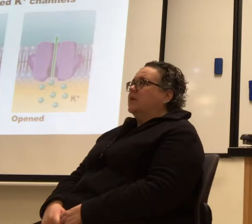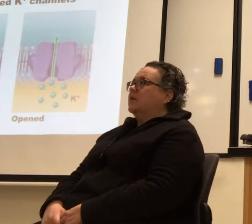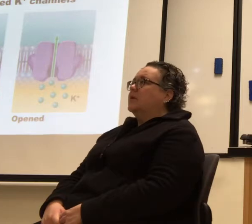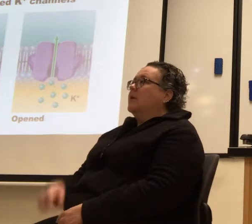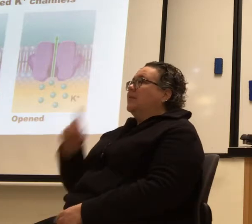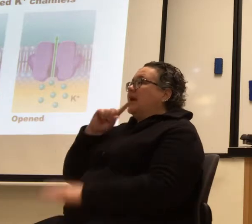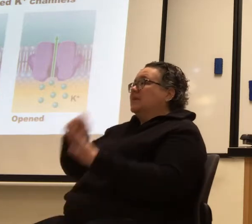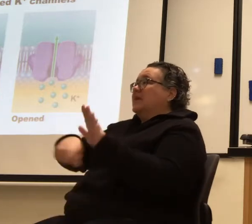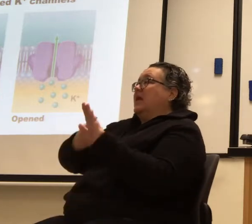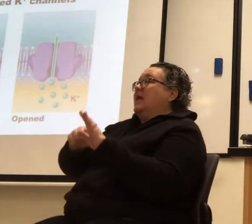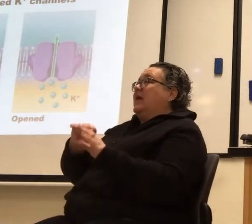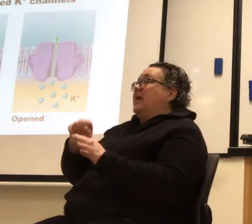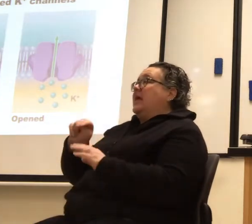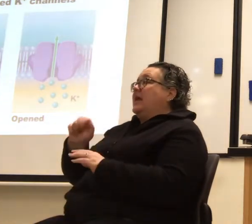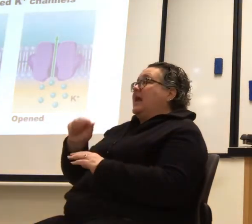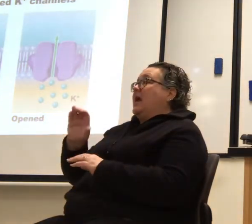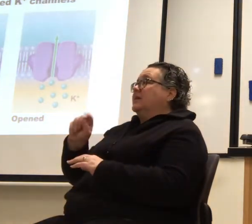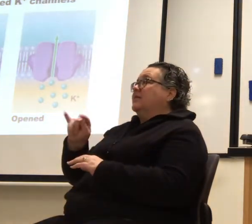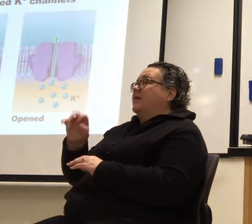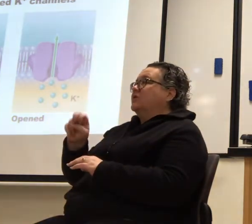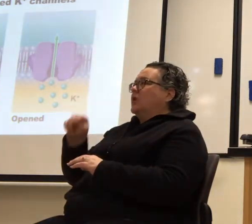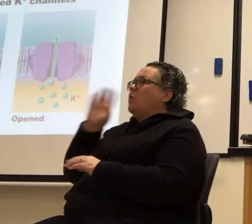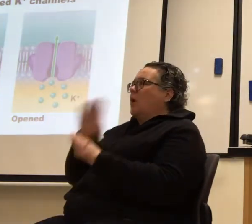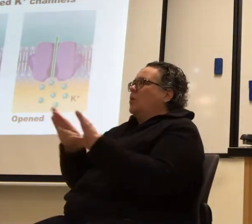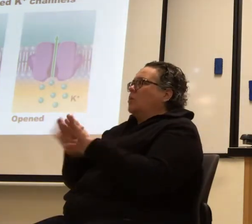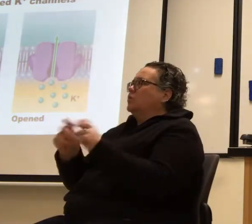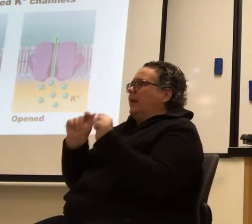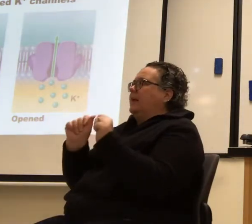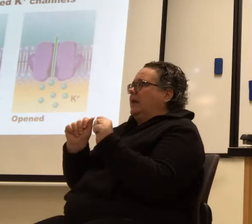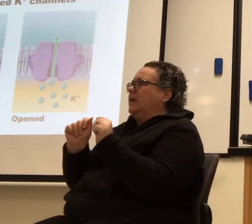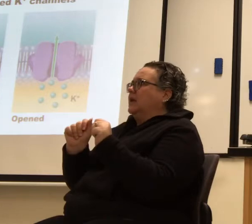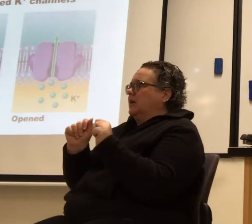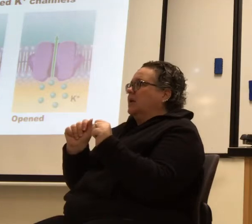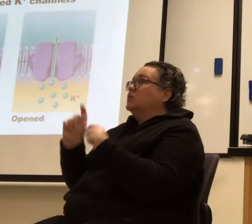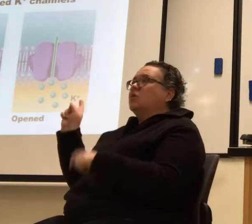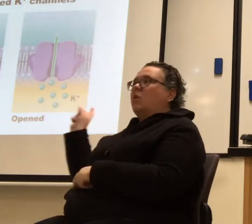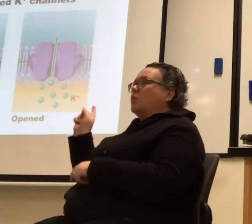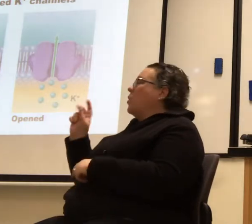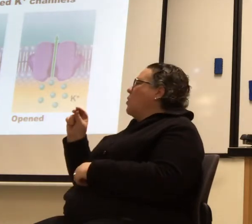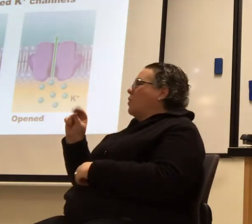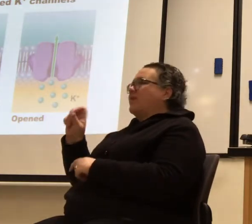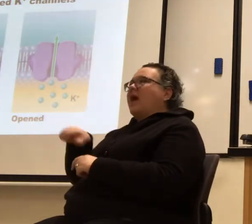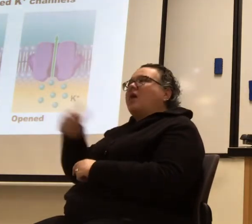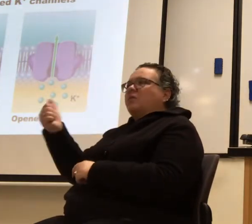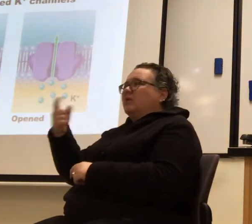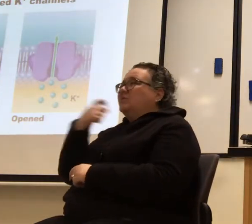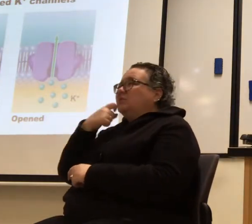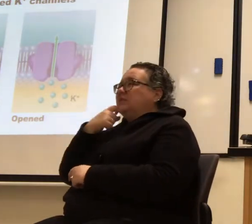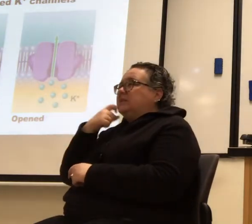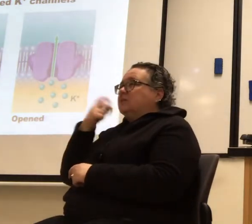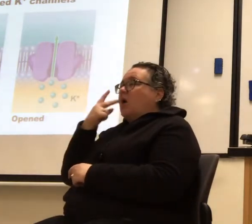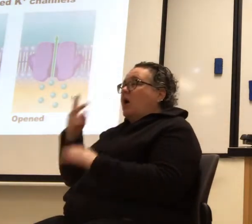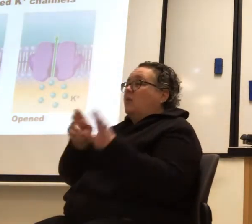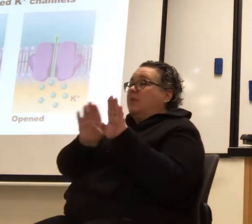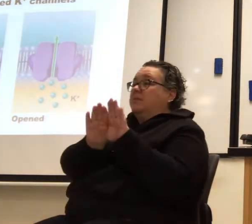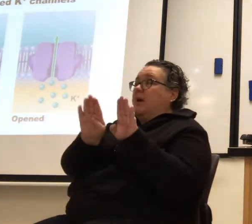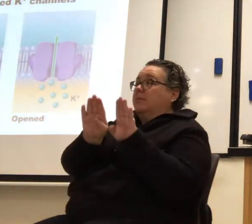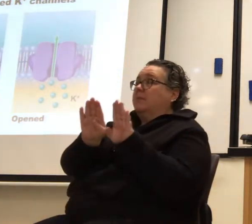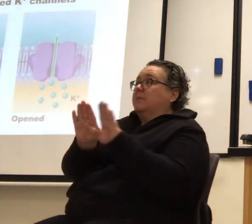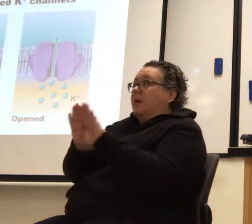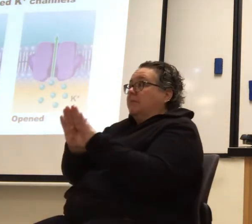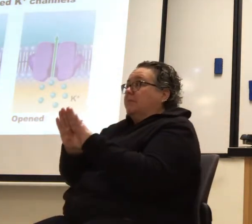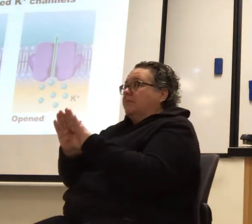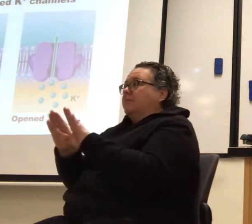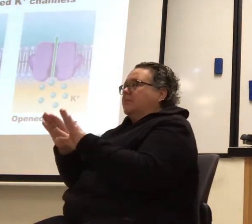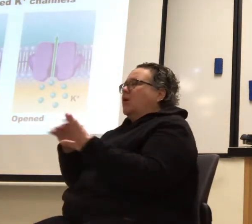channels, they have one gate. Easy to understand. The gate's either open or closed. When it opens, you'll have some